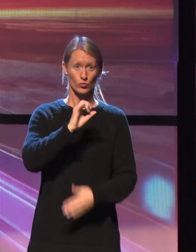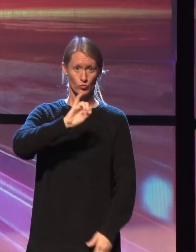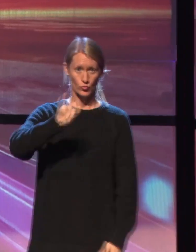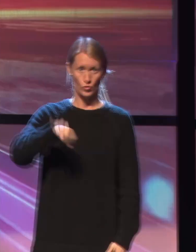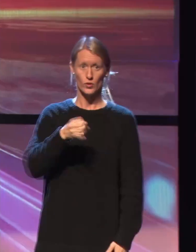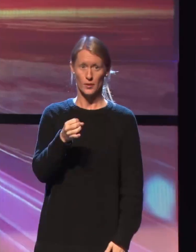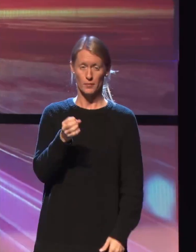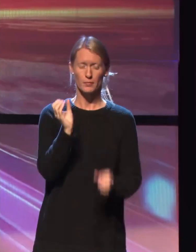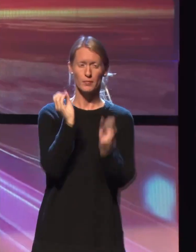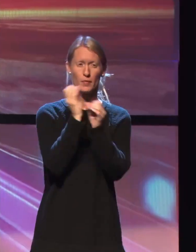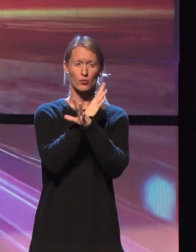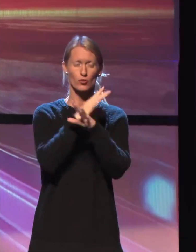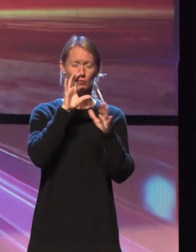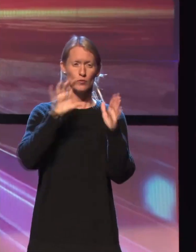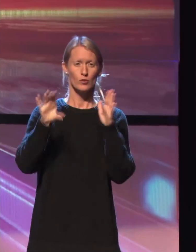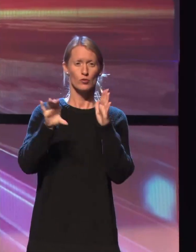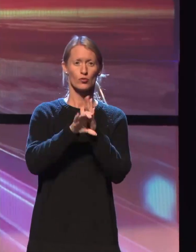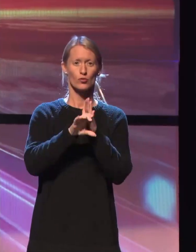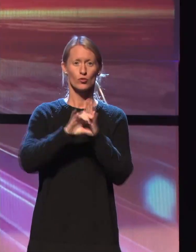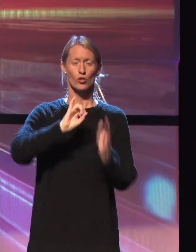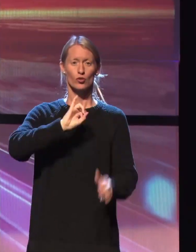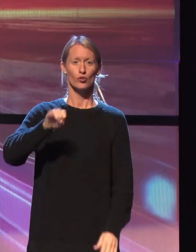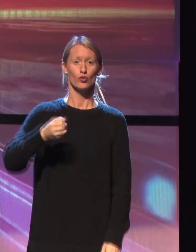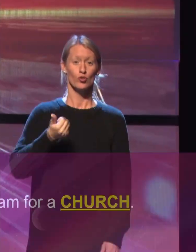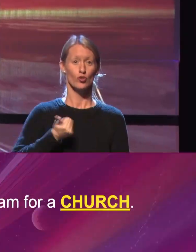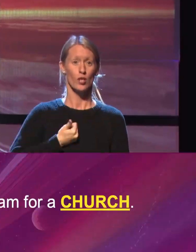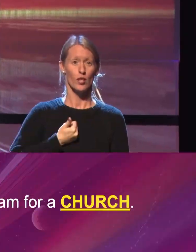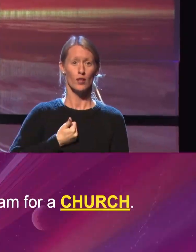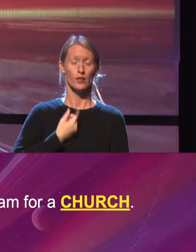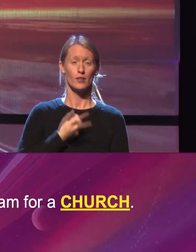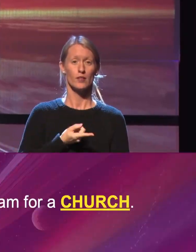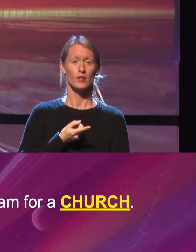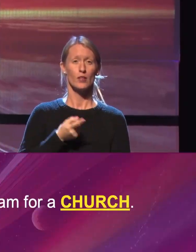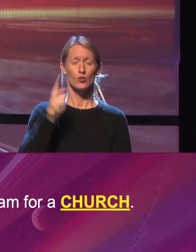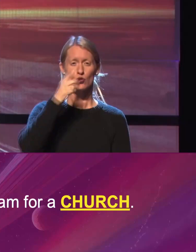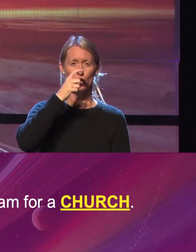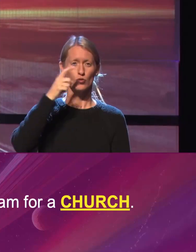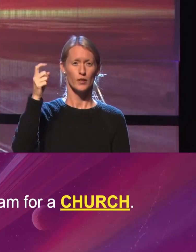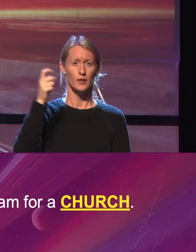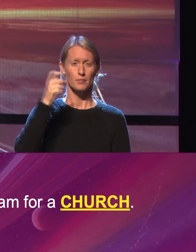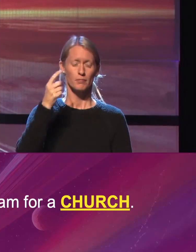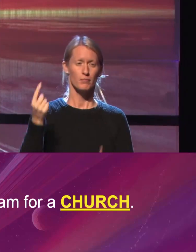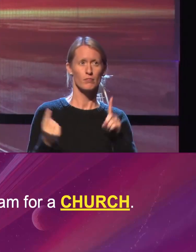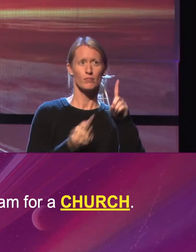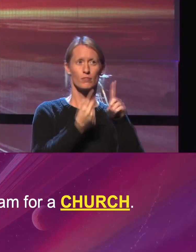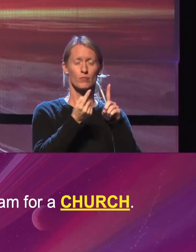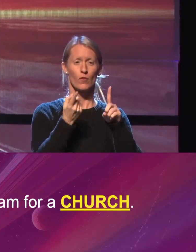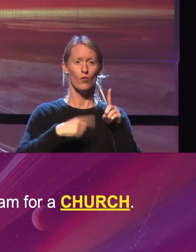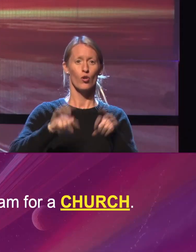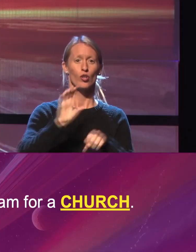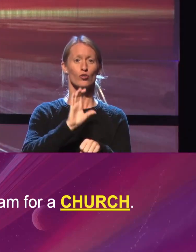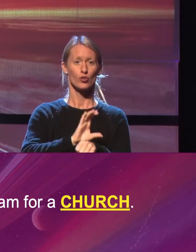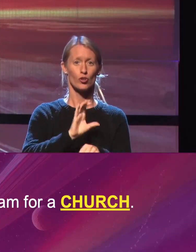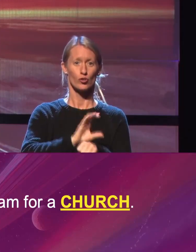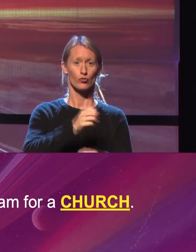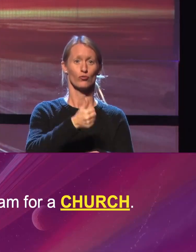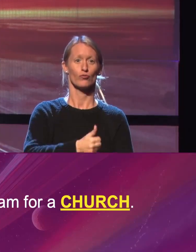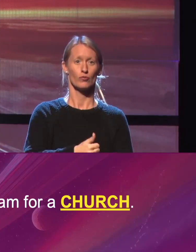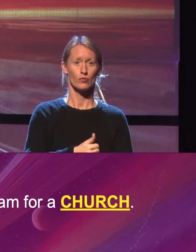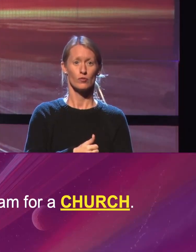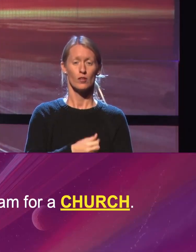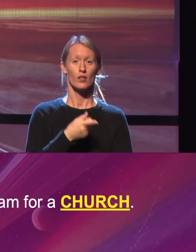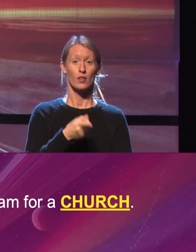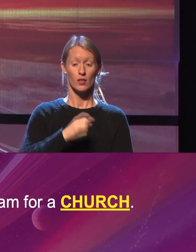reveals John's dream for a church, okay? Now, for John, this was not